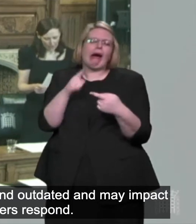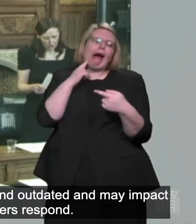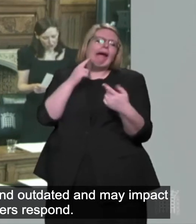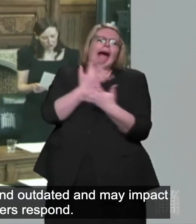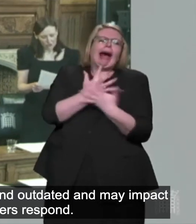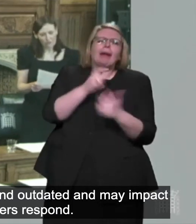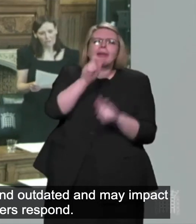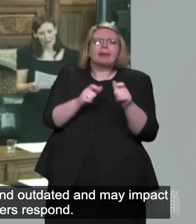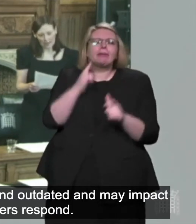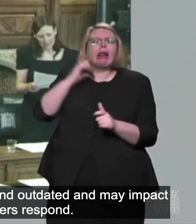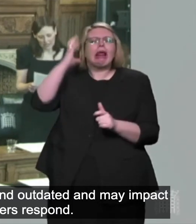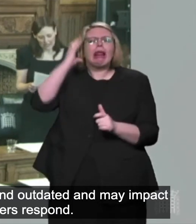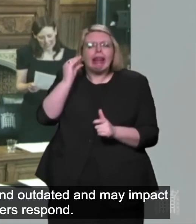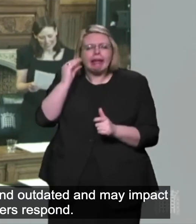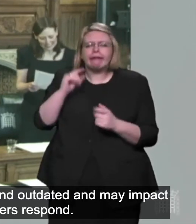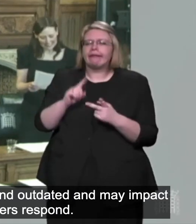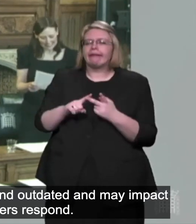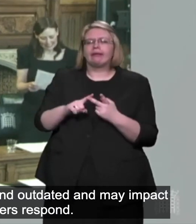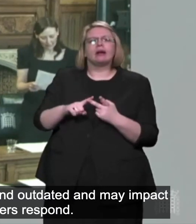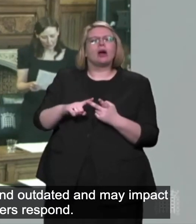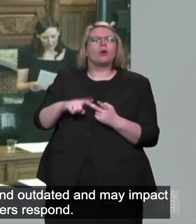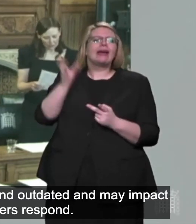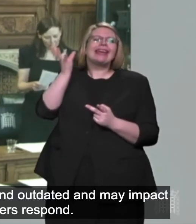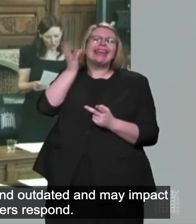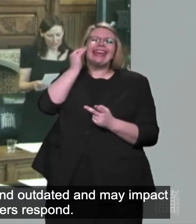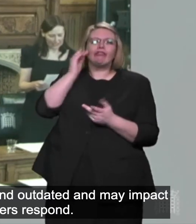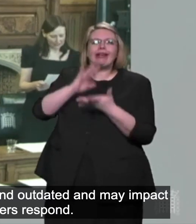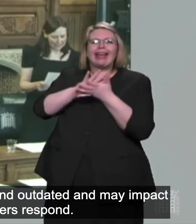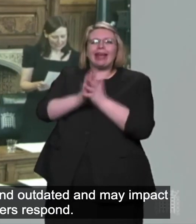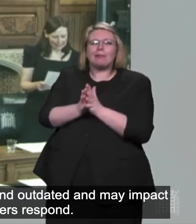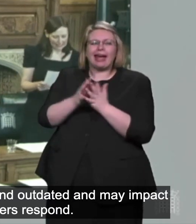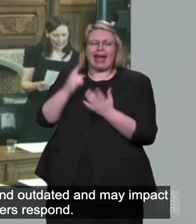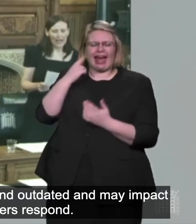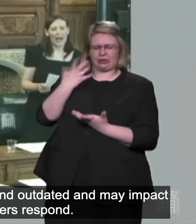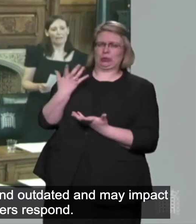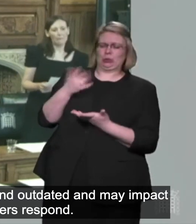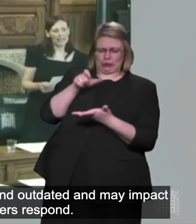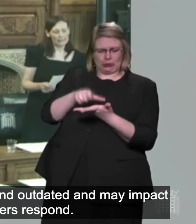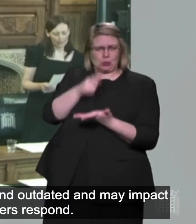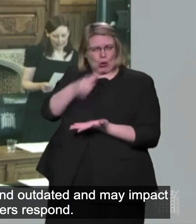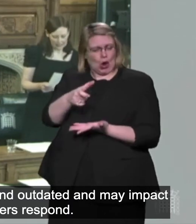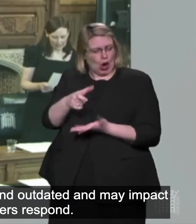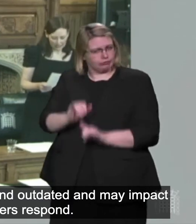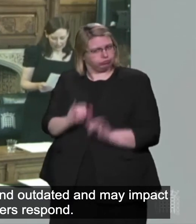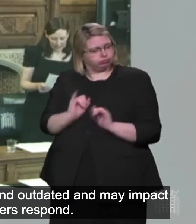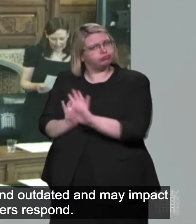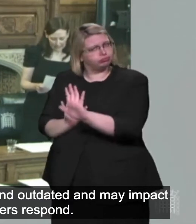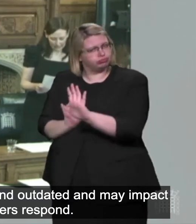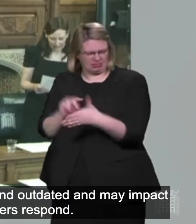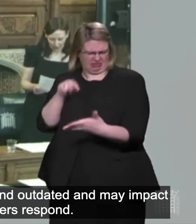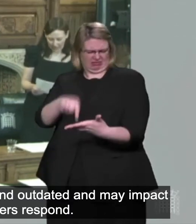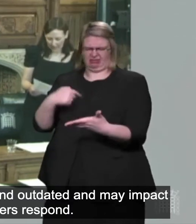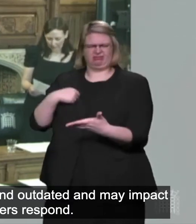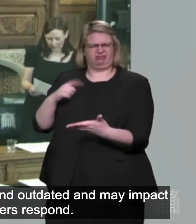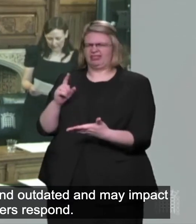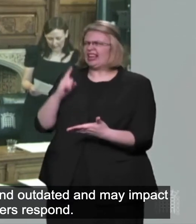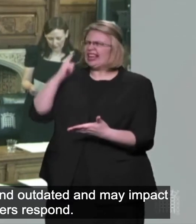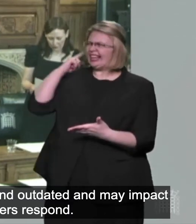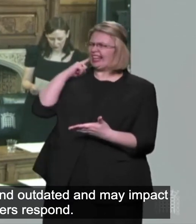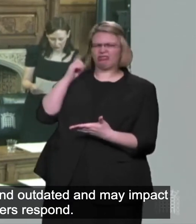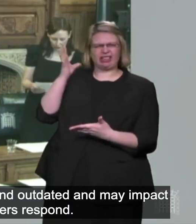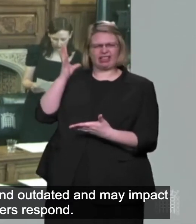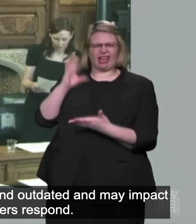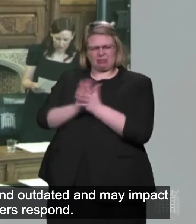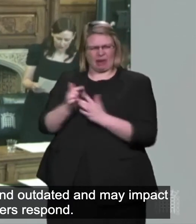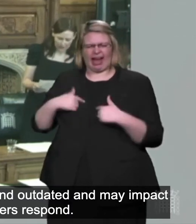impairment. The use of impairment is itself unhelpful and outdated and may impact negatively on how